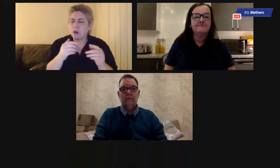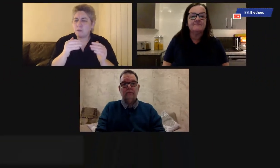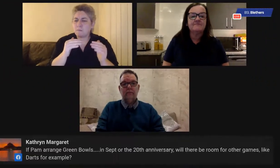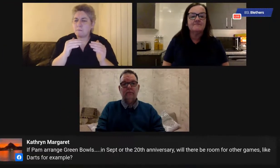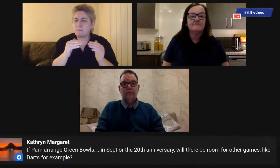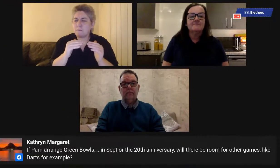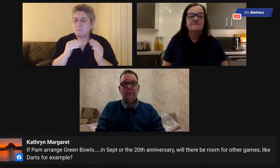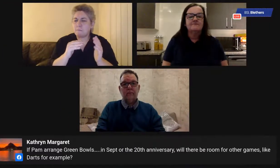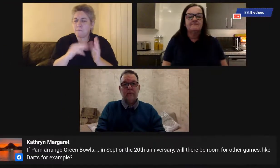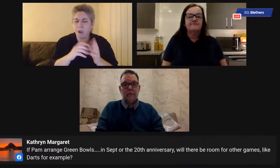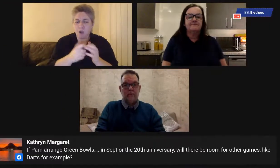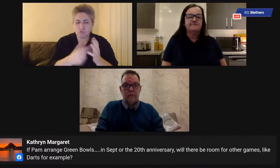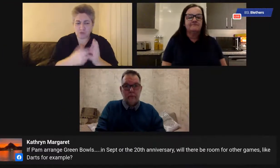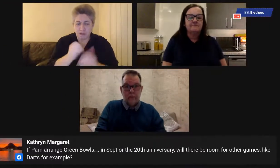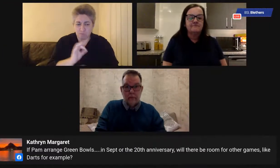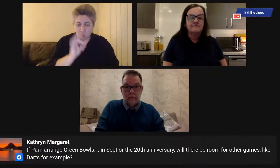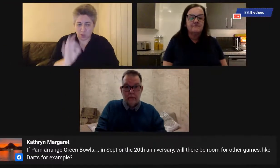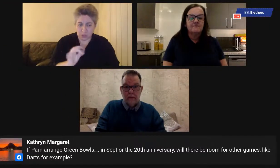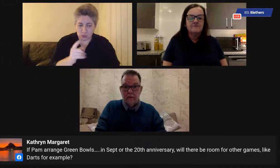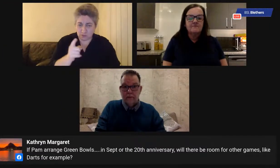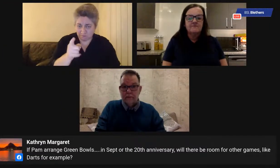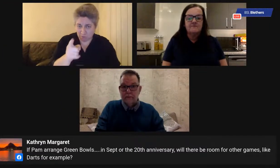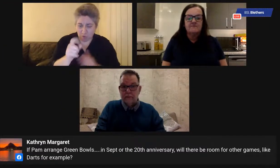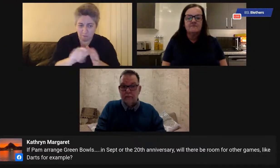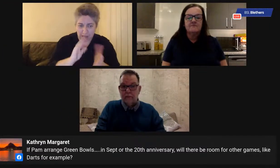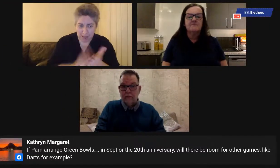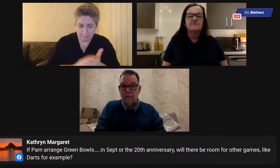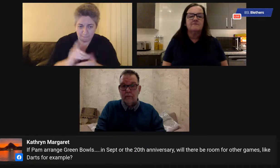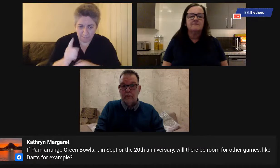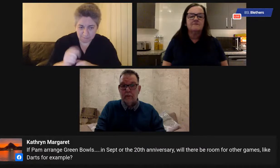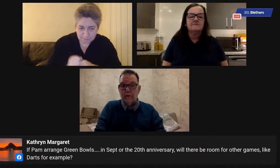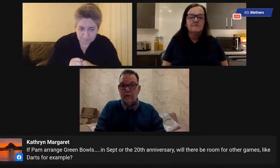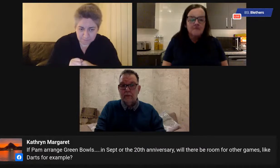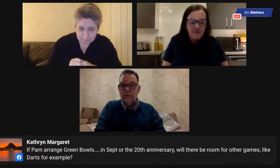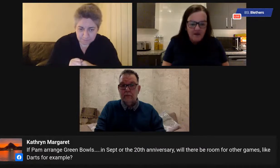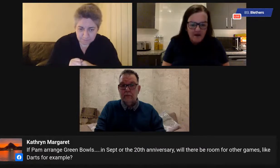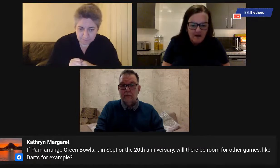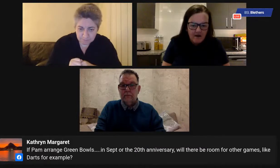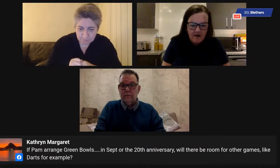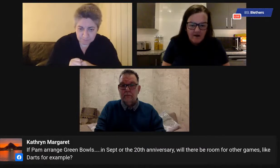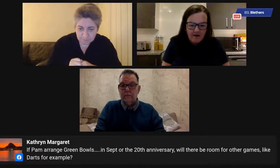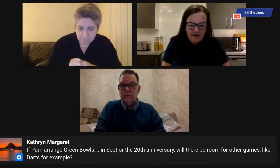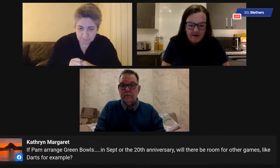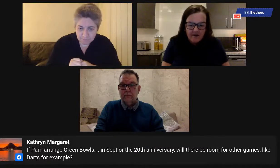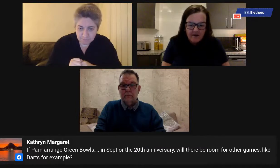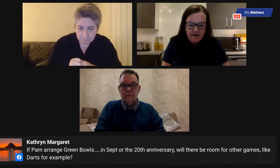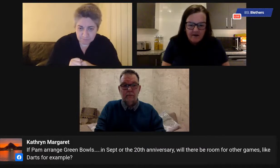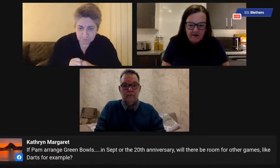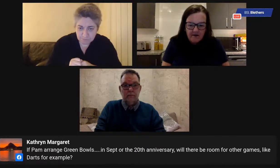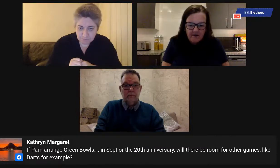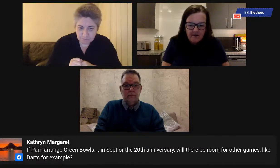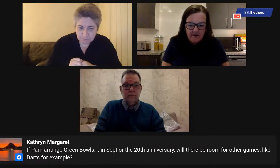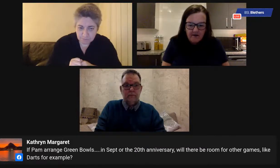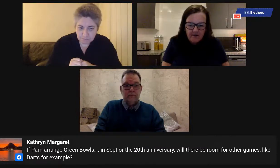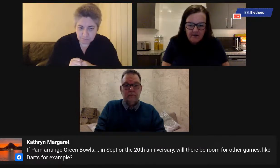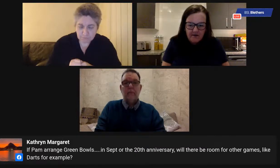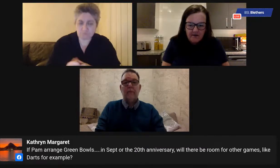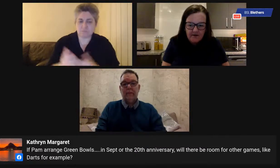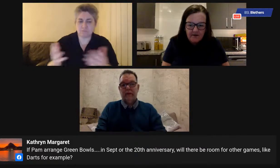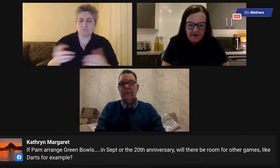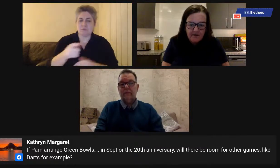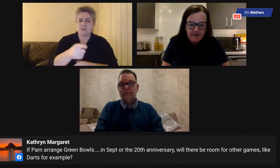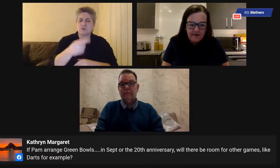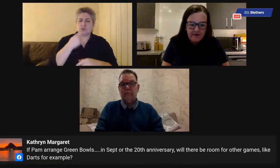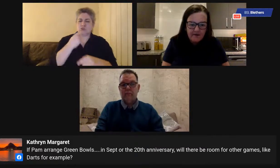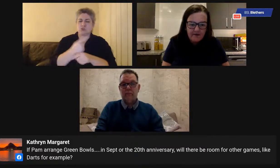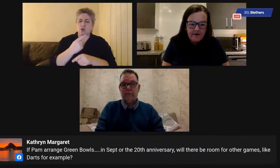in. And the question's from Catherine Margaret. And her question is, and I'll just read it out for you.